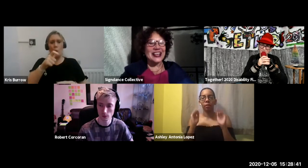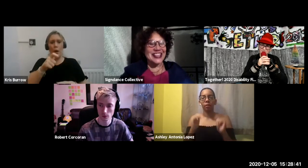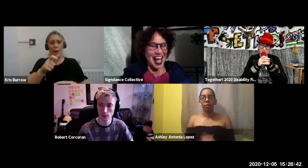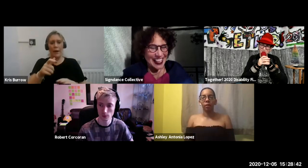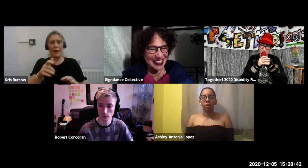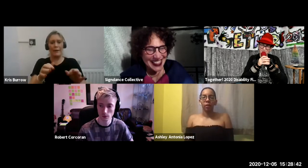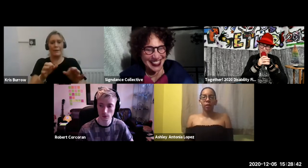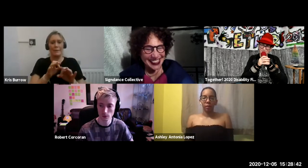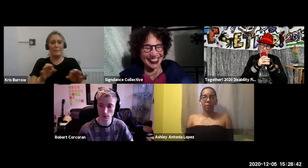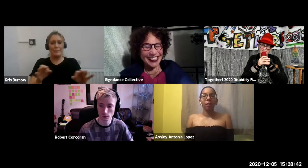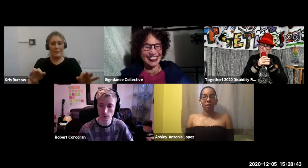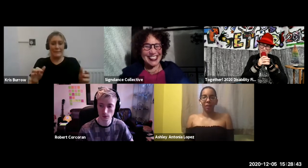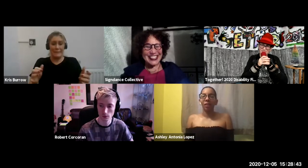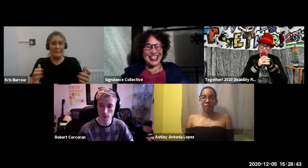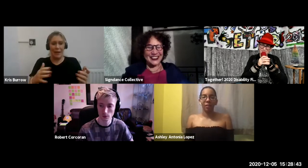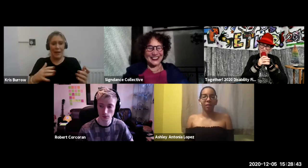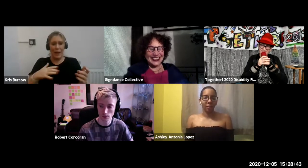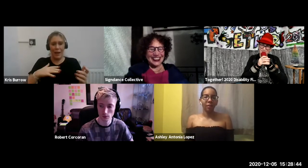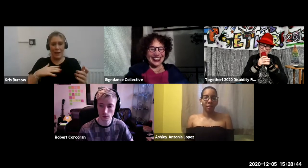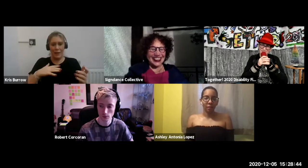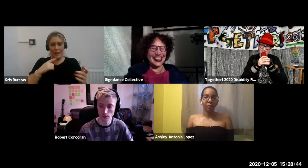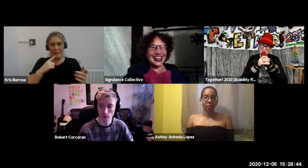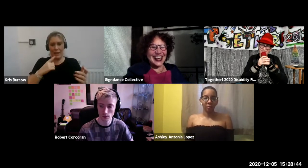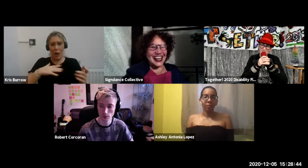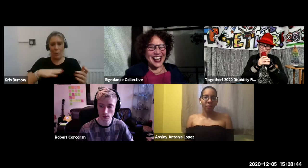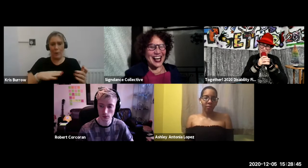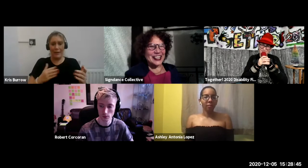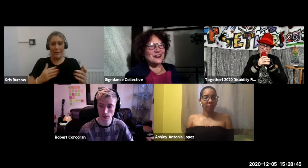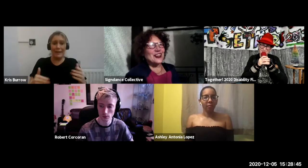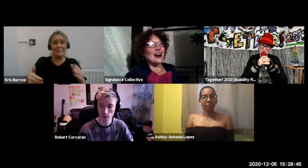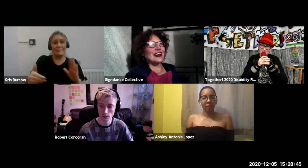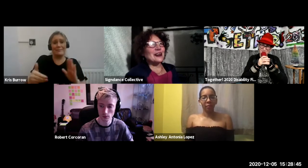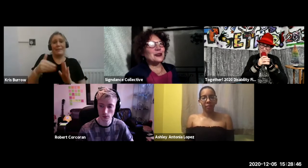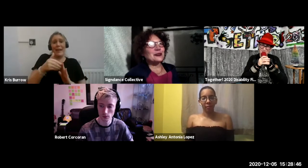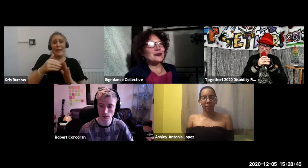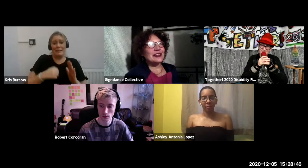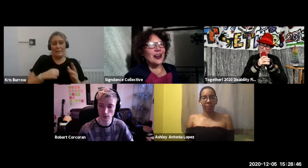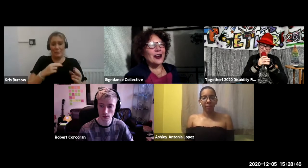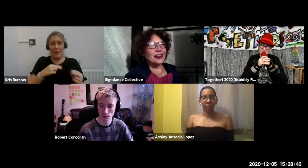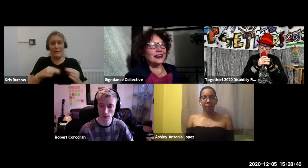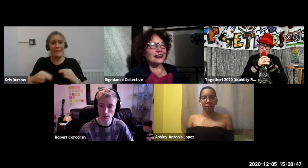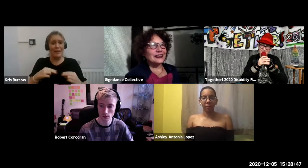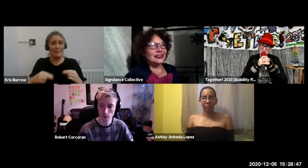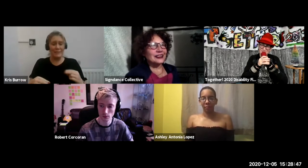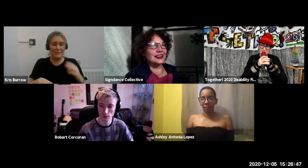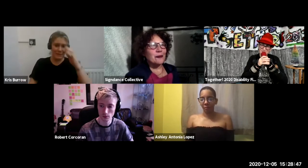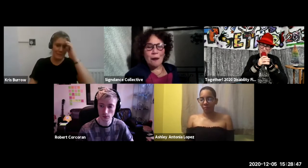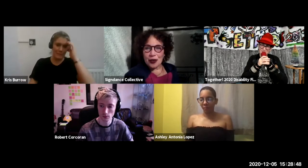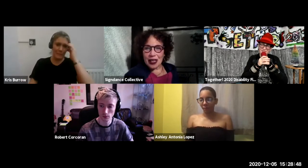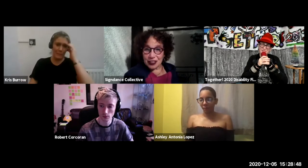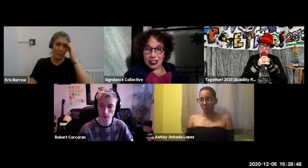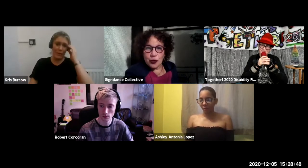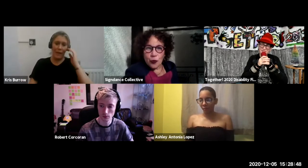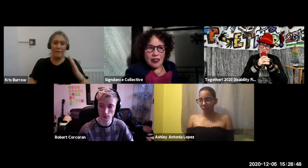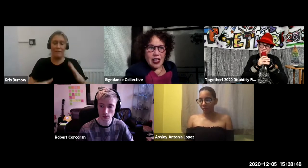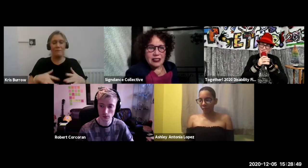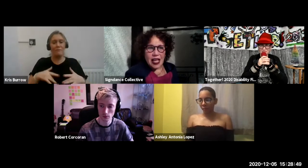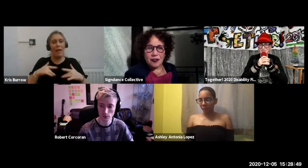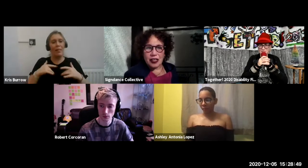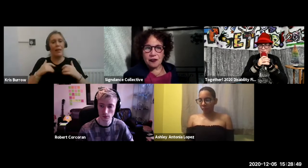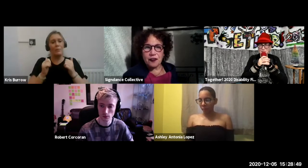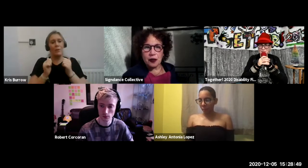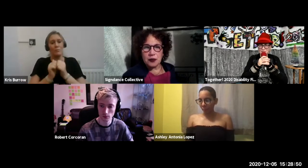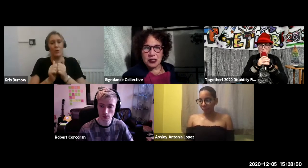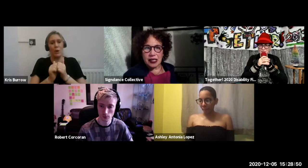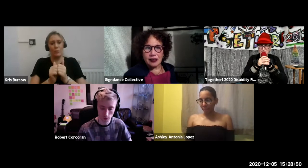with my dance. So I kind of thought it would be very appropriate. Just the way that